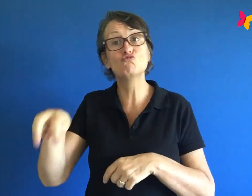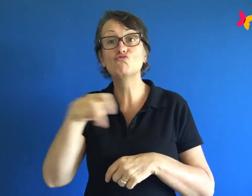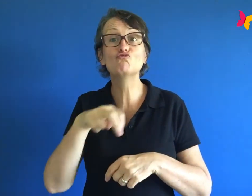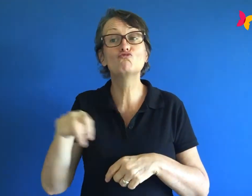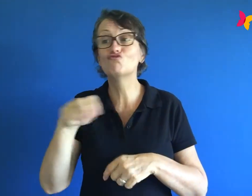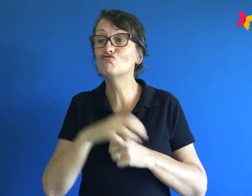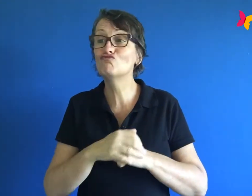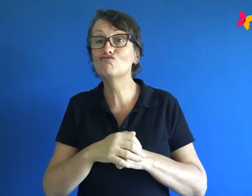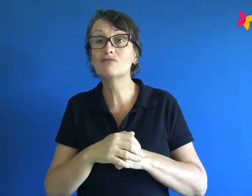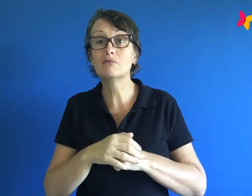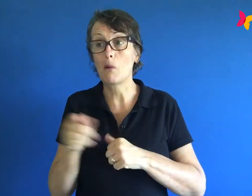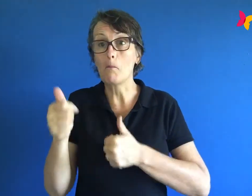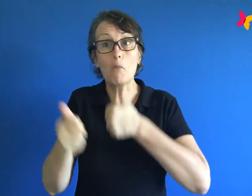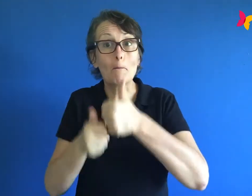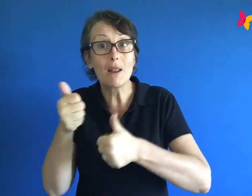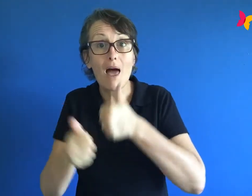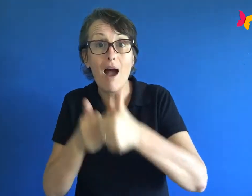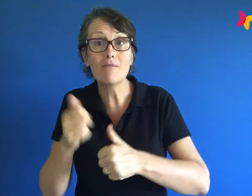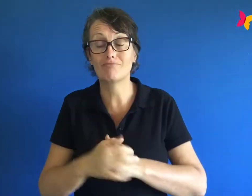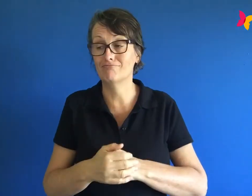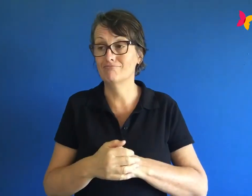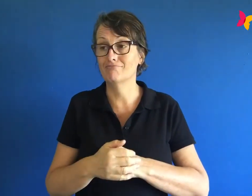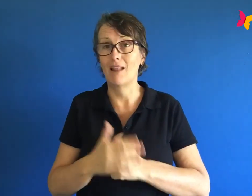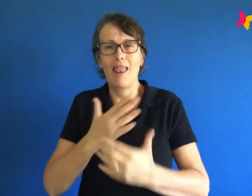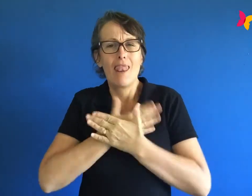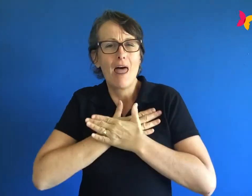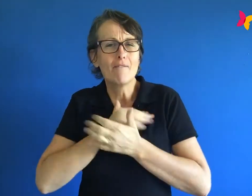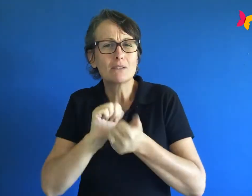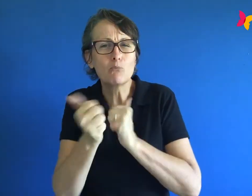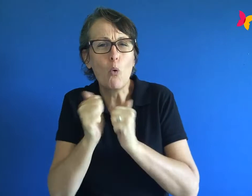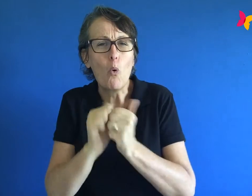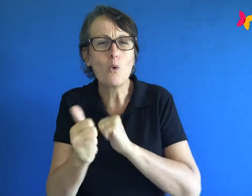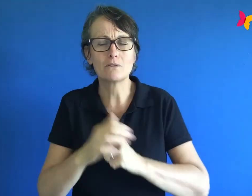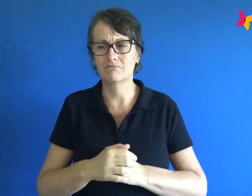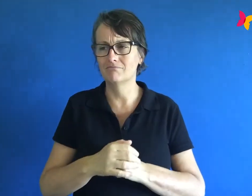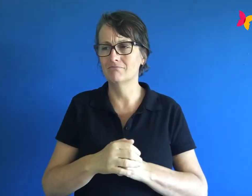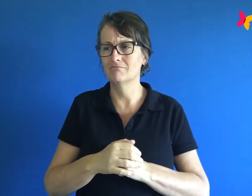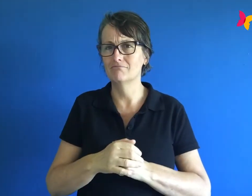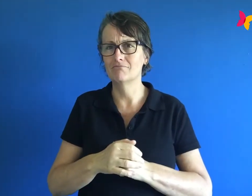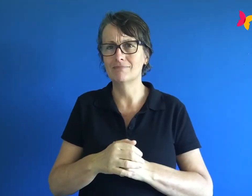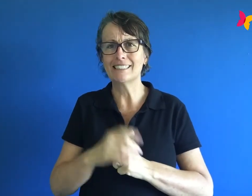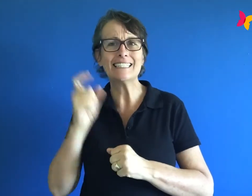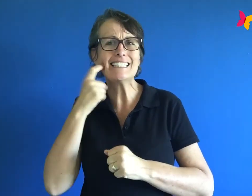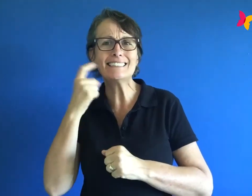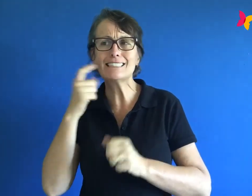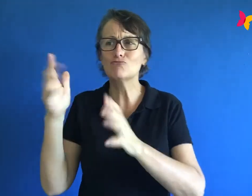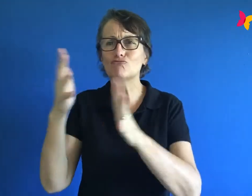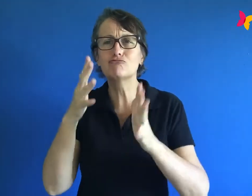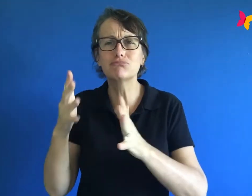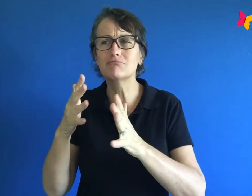popular, super sporty, engaged and engaging, just no trouble. A phenomenal kid,